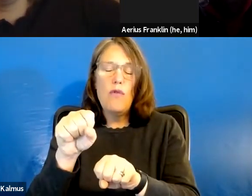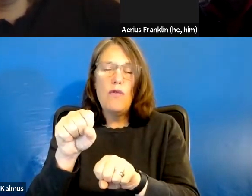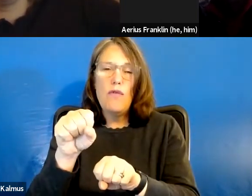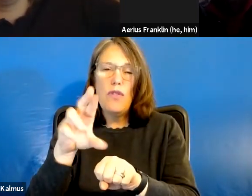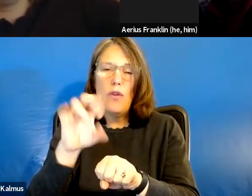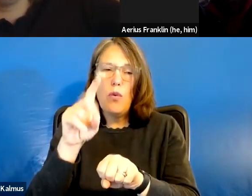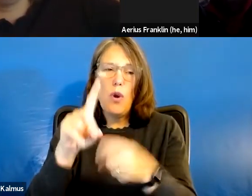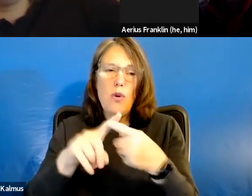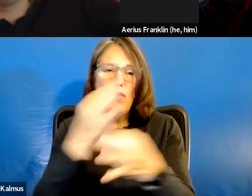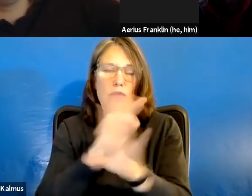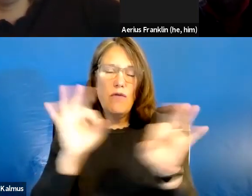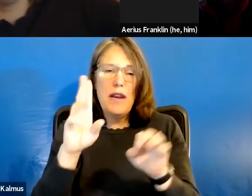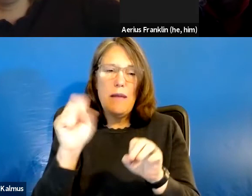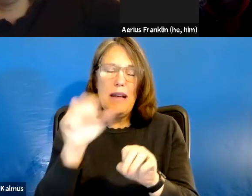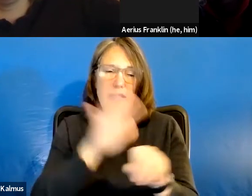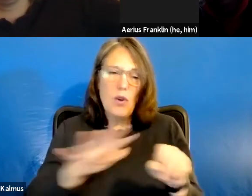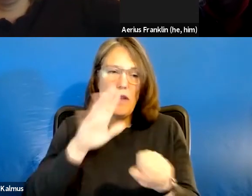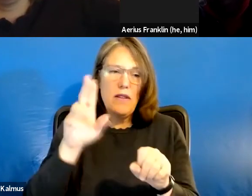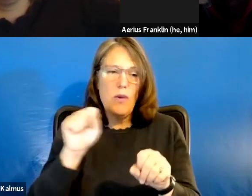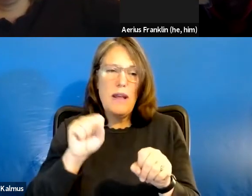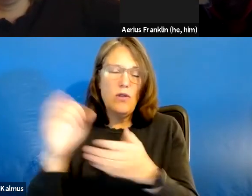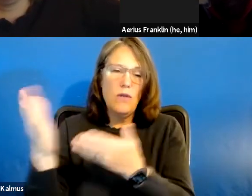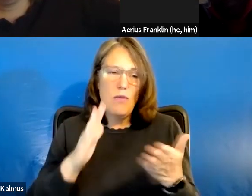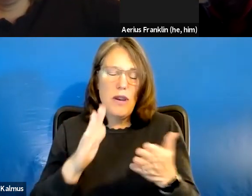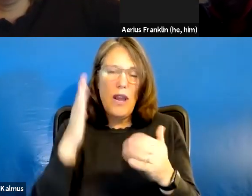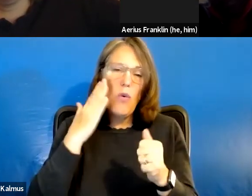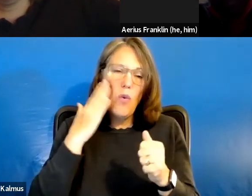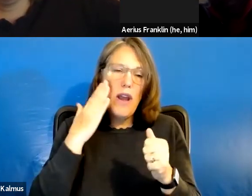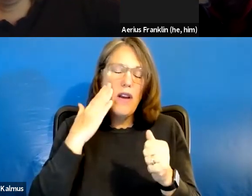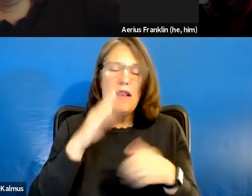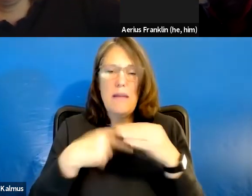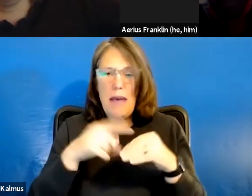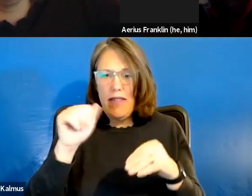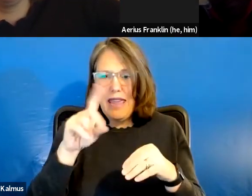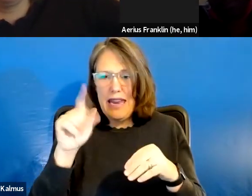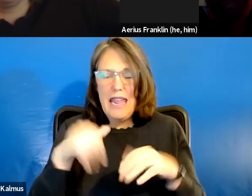States, bringing awareness about the ADA. Go.